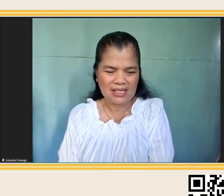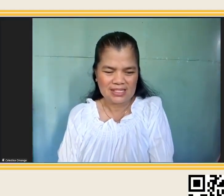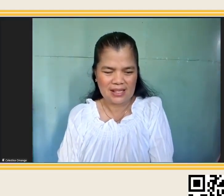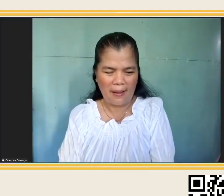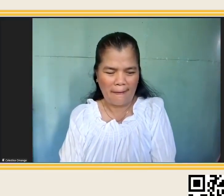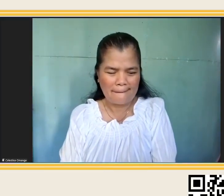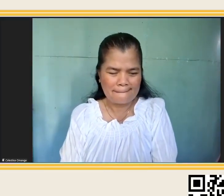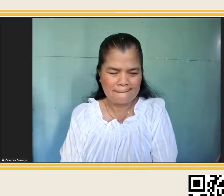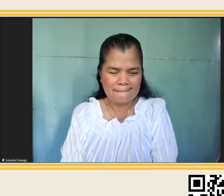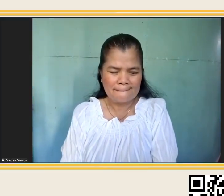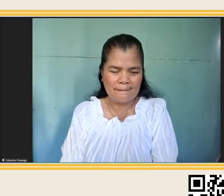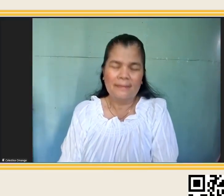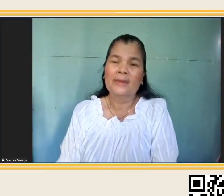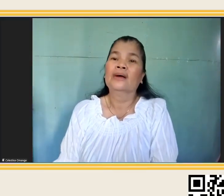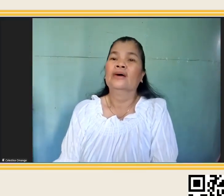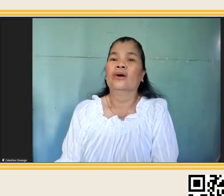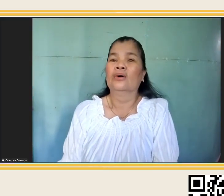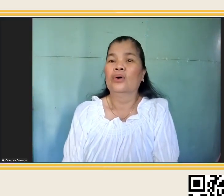Next, please.